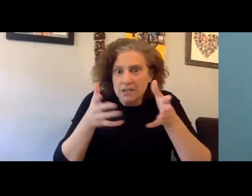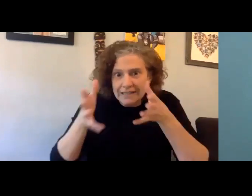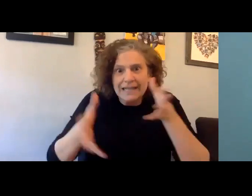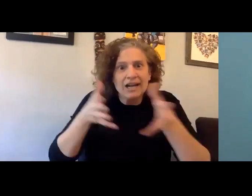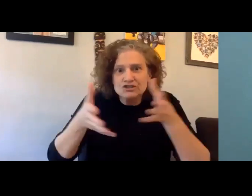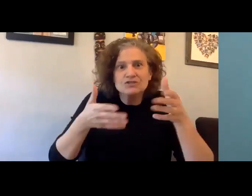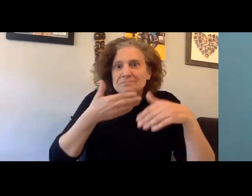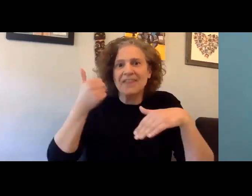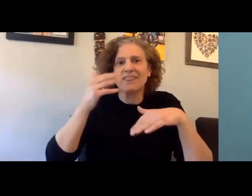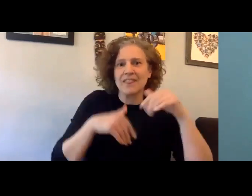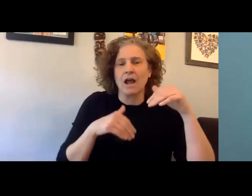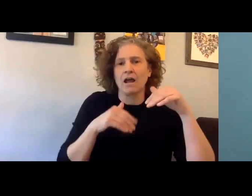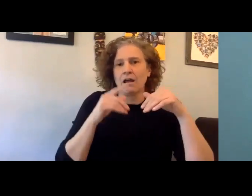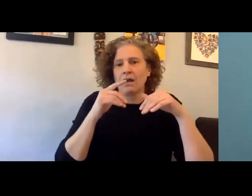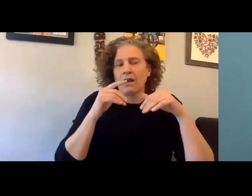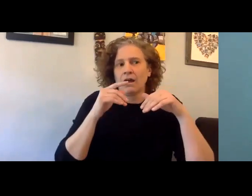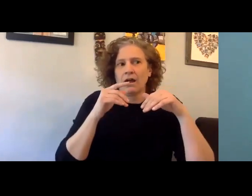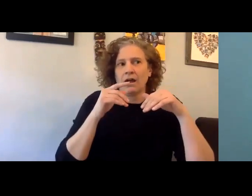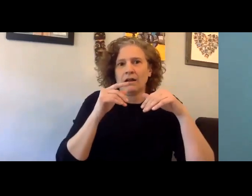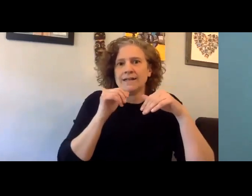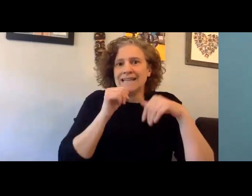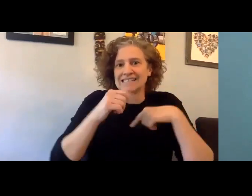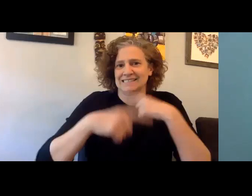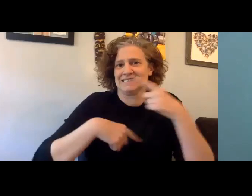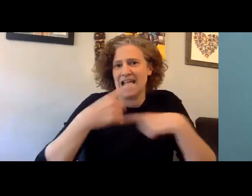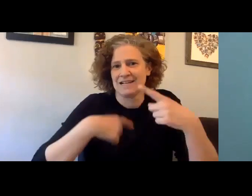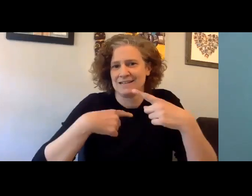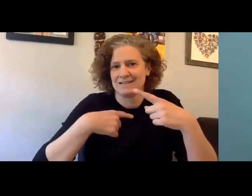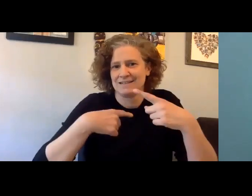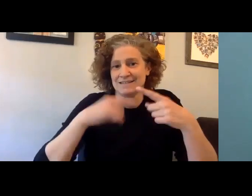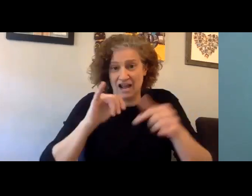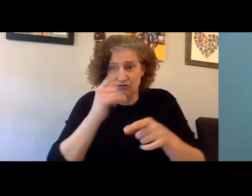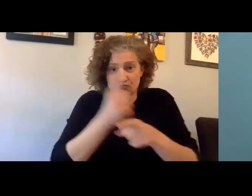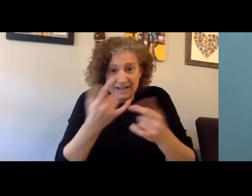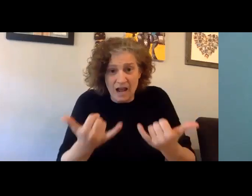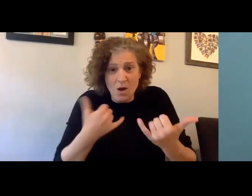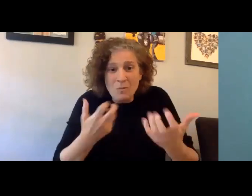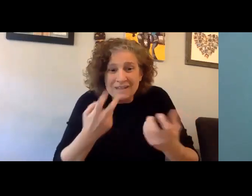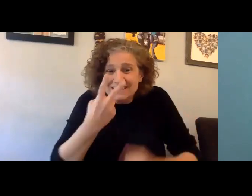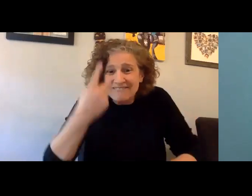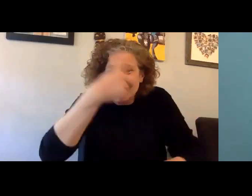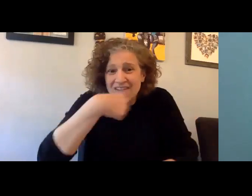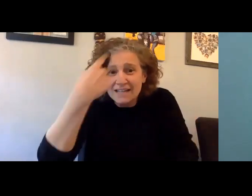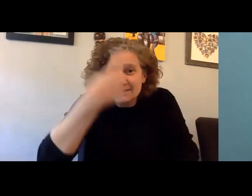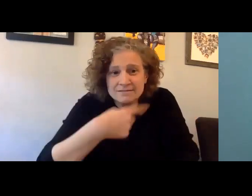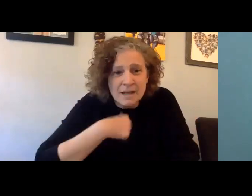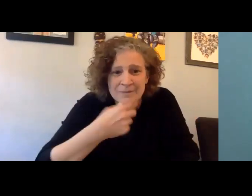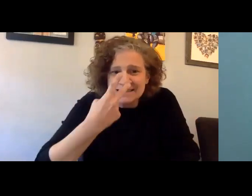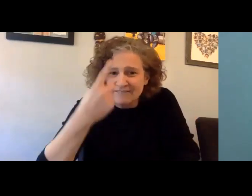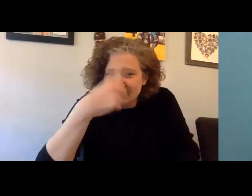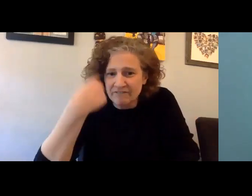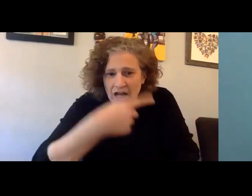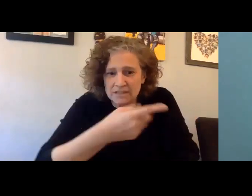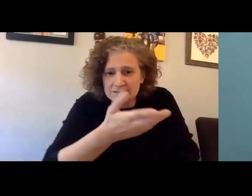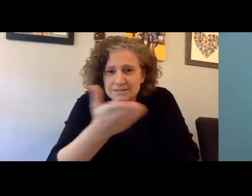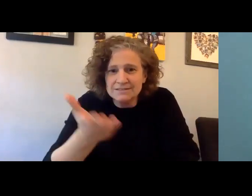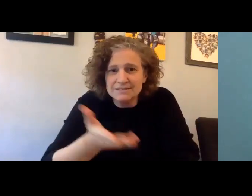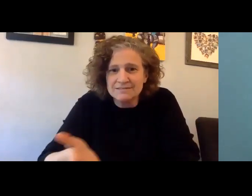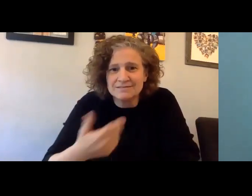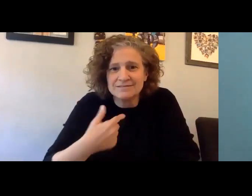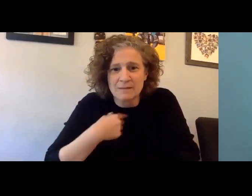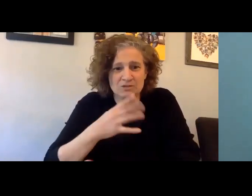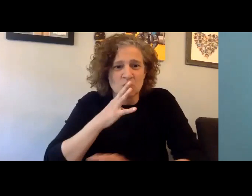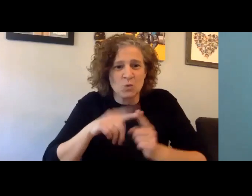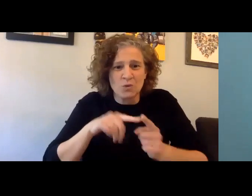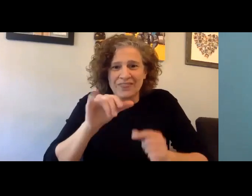use gestures, think visually. Gestures are much better than not signing at all. Like right now, I really wish I could see your